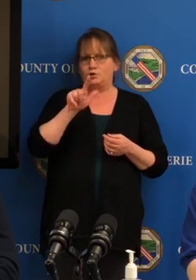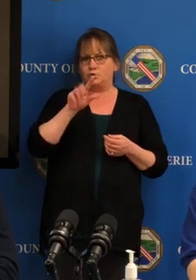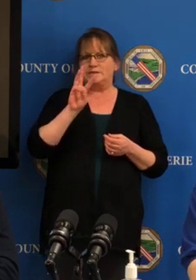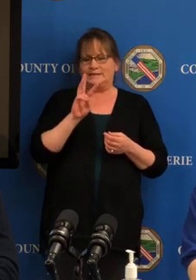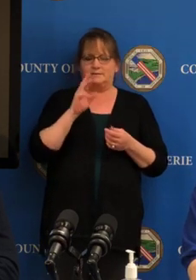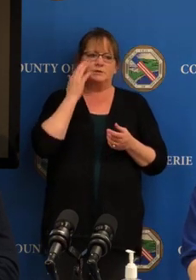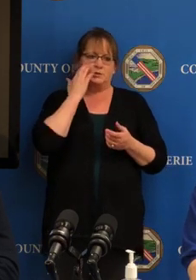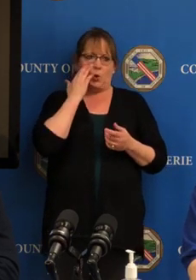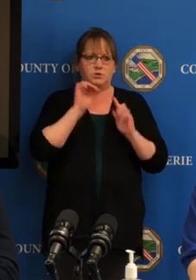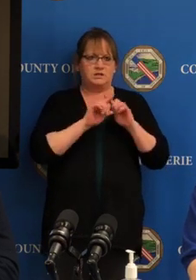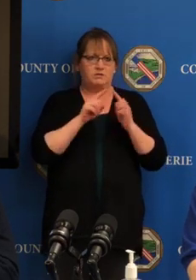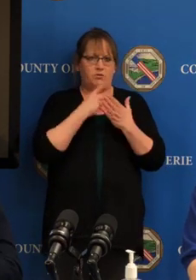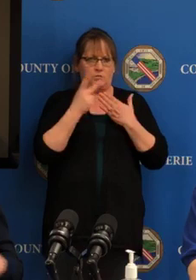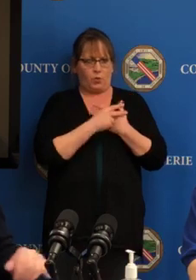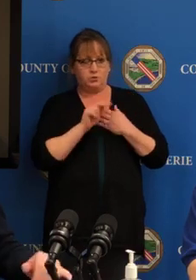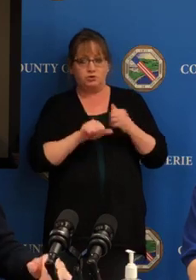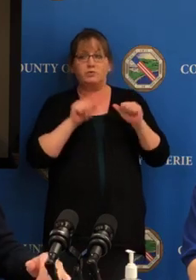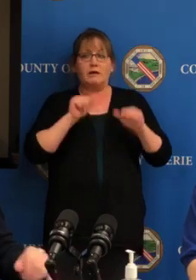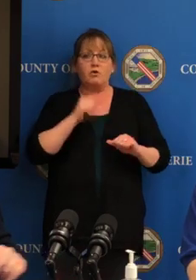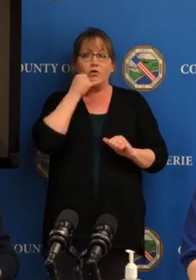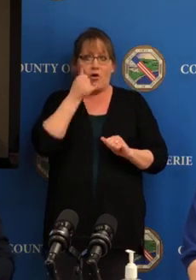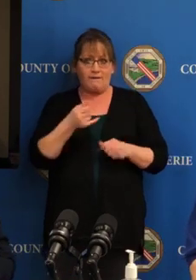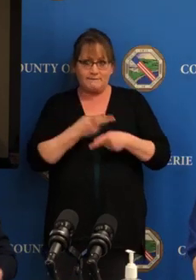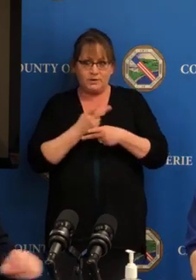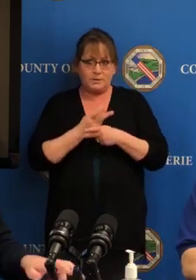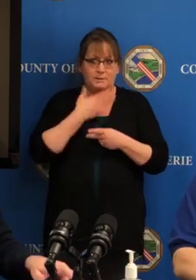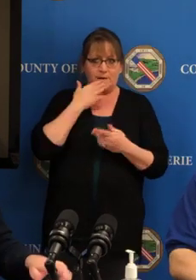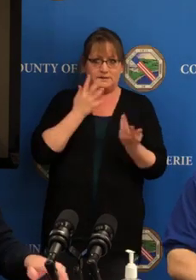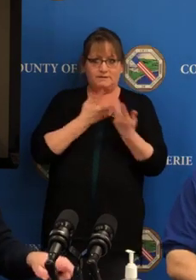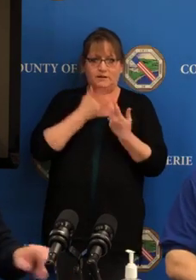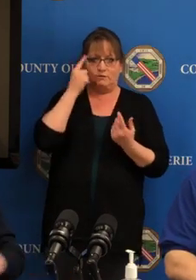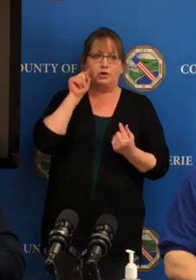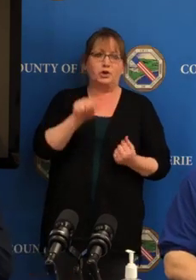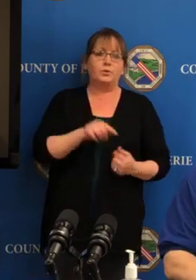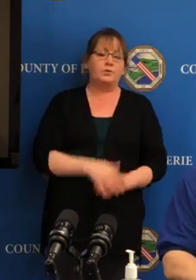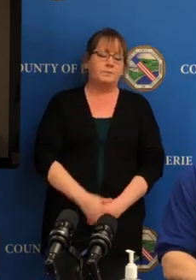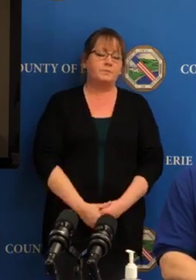you can call them and they'll help you figure out which one is best for you.